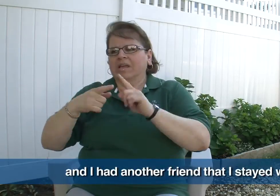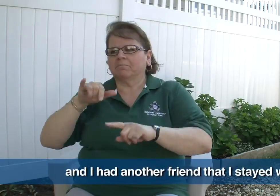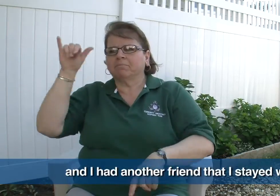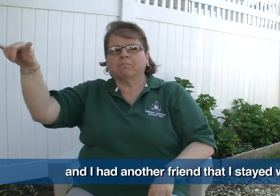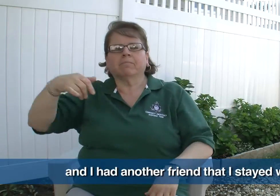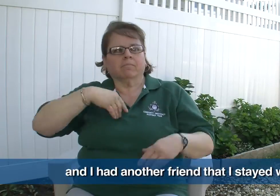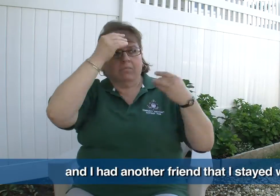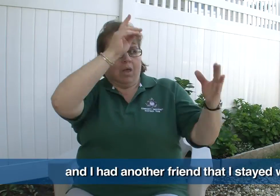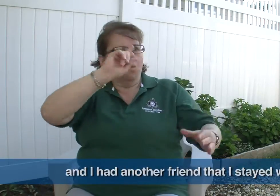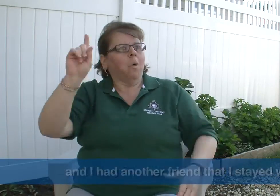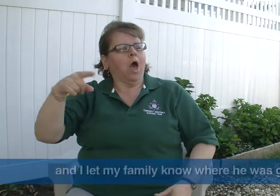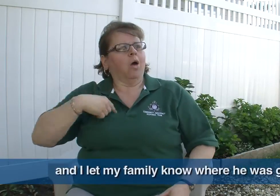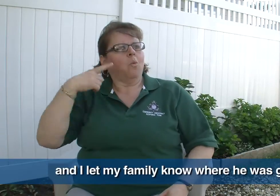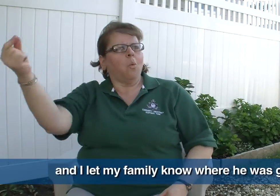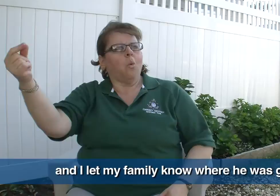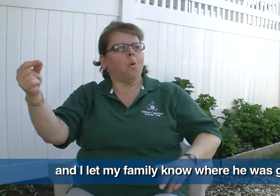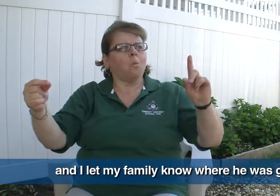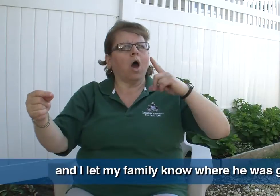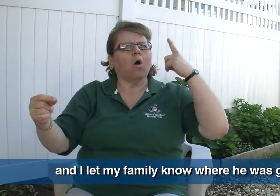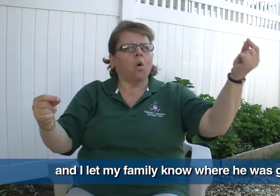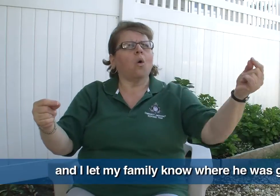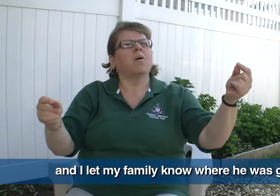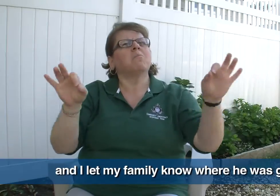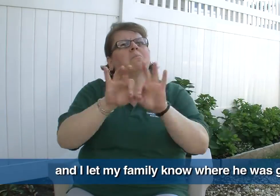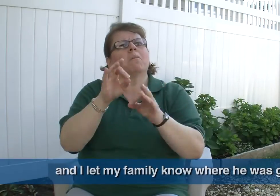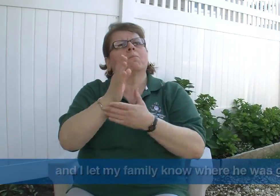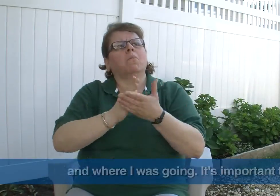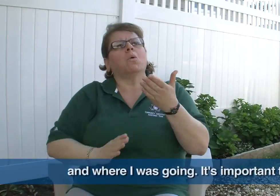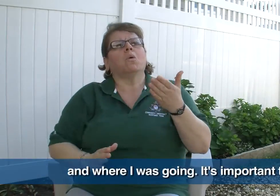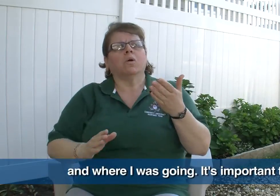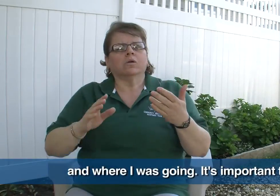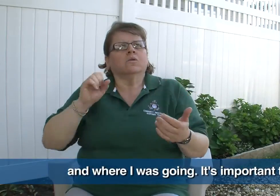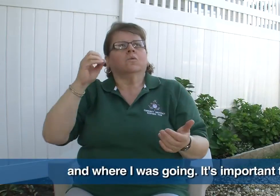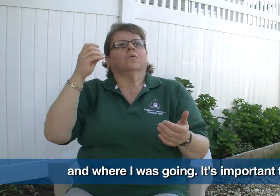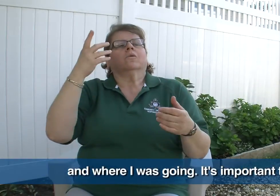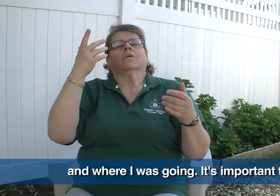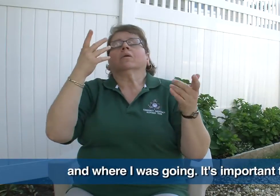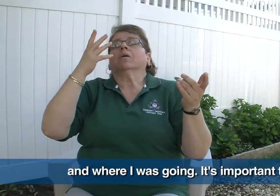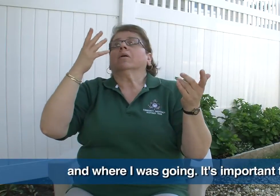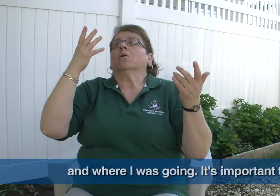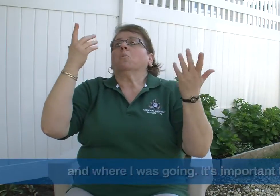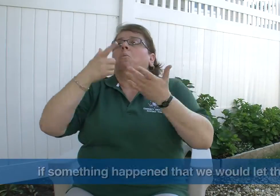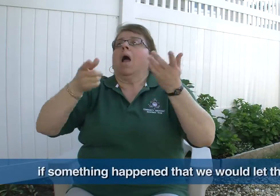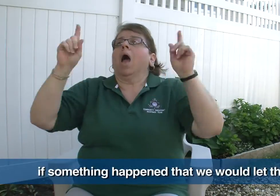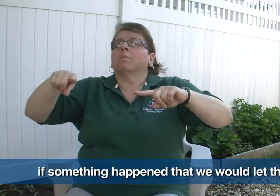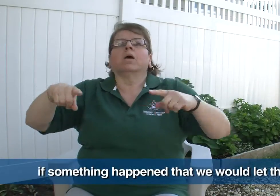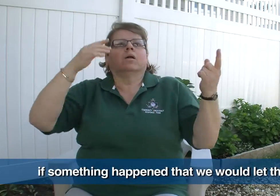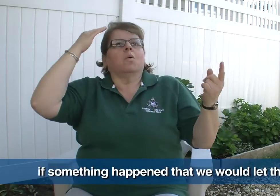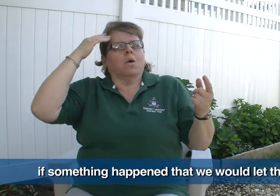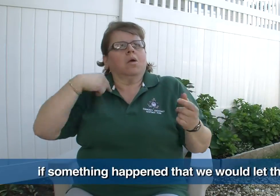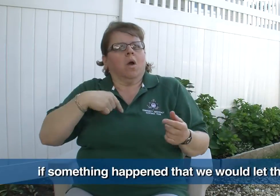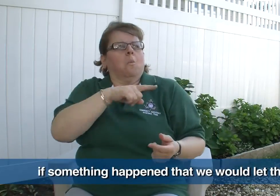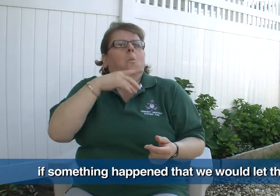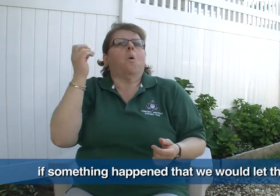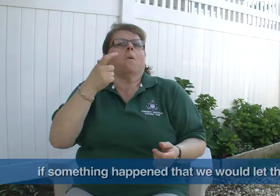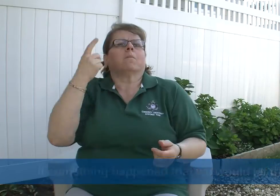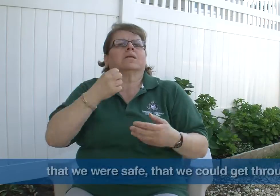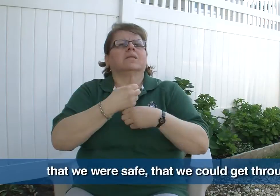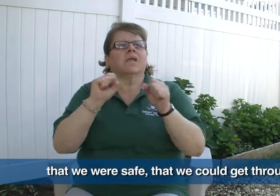that I stayed with, and I let my family know where he was going and where I was going. It's important that if something happened, that we would let them know that we were